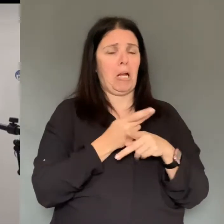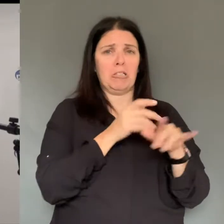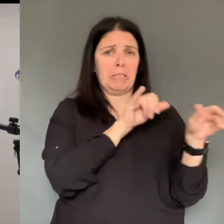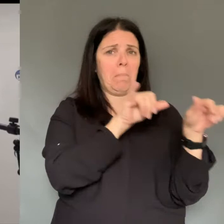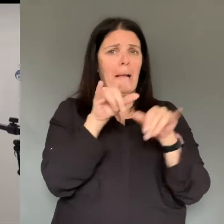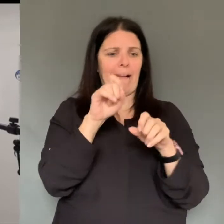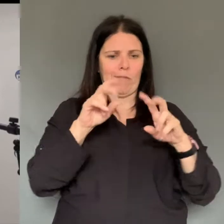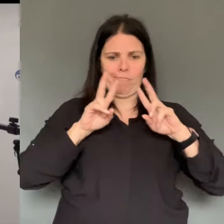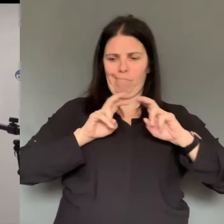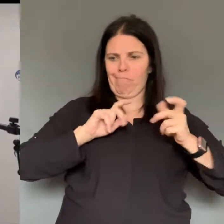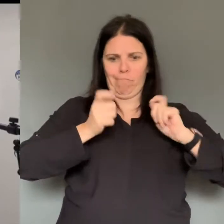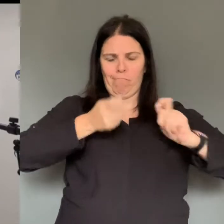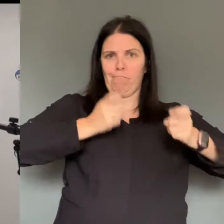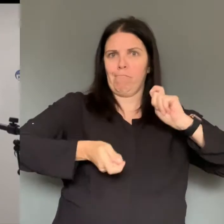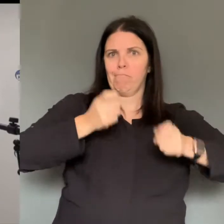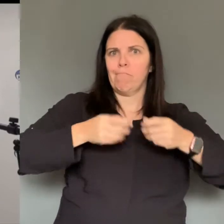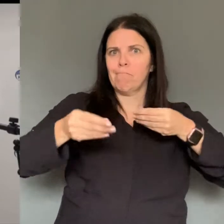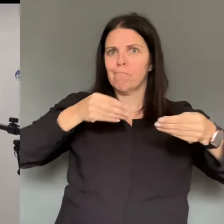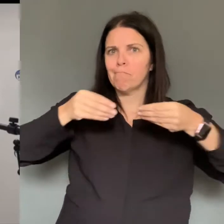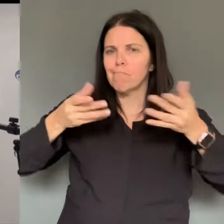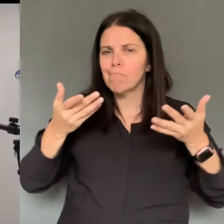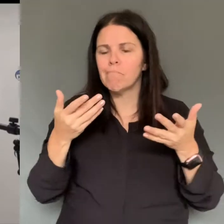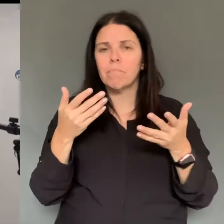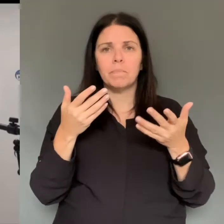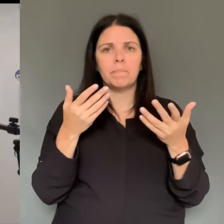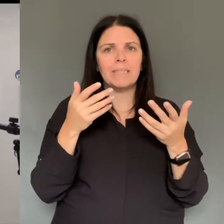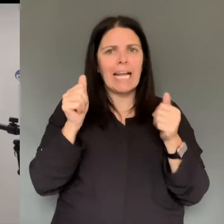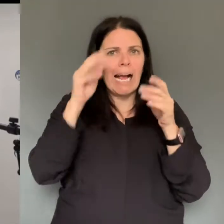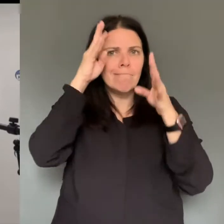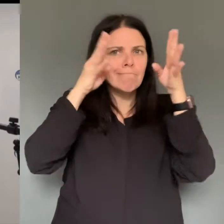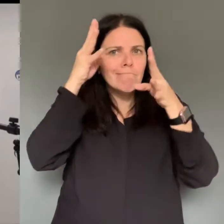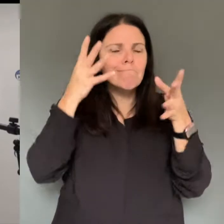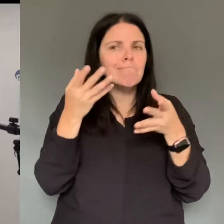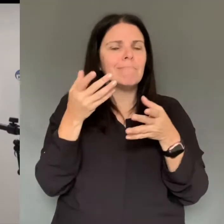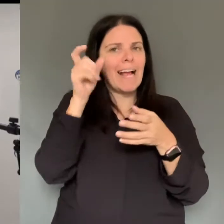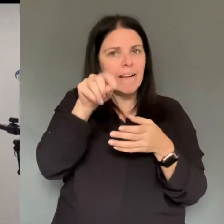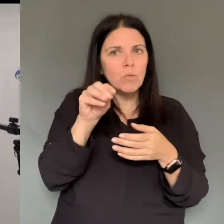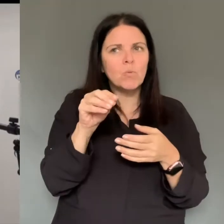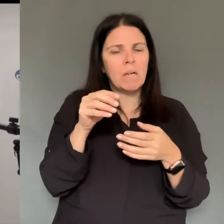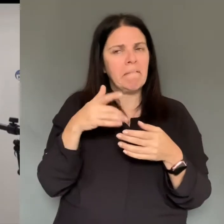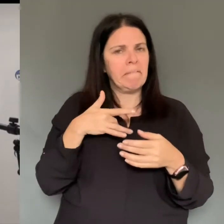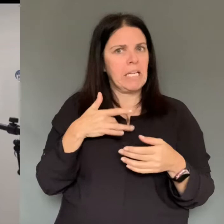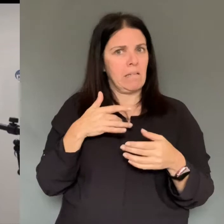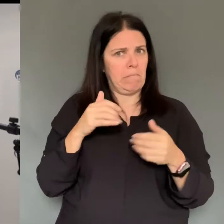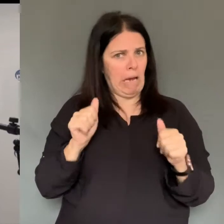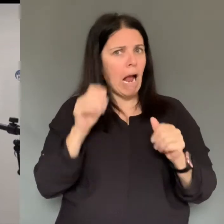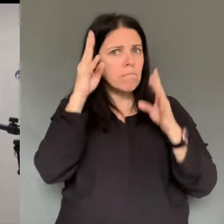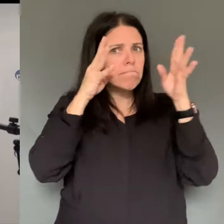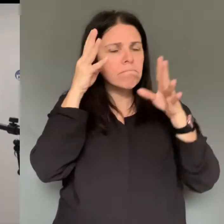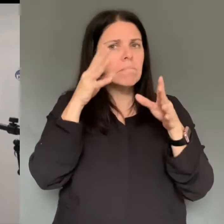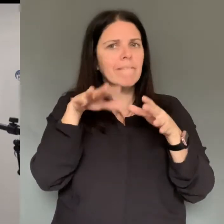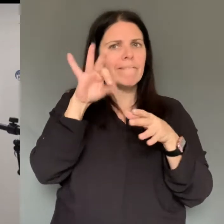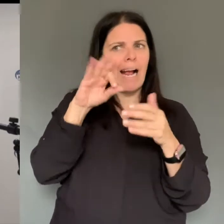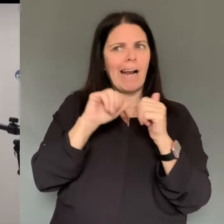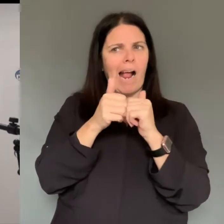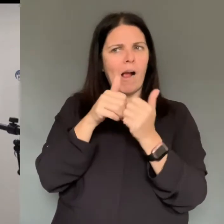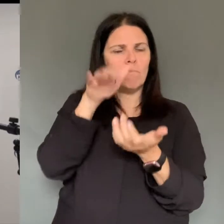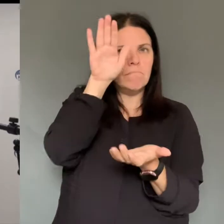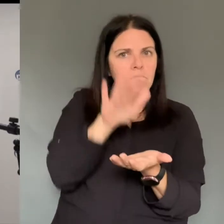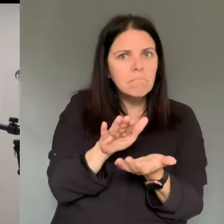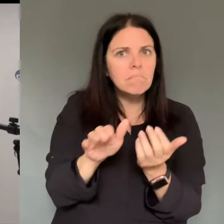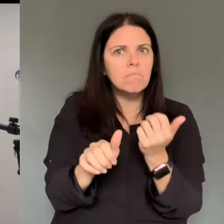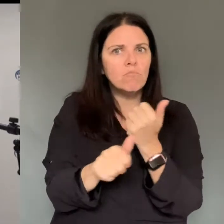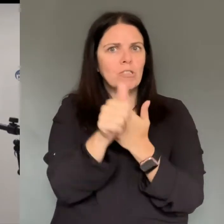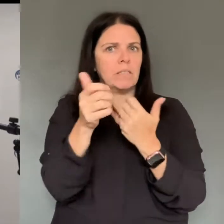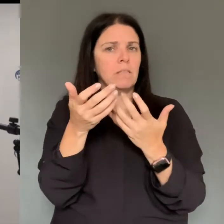Just as a follow-up, I'm wondering whose responsibility is it ultimately? You said you're hoping to work with federal and provincial governments to look at